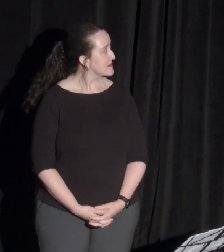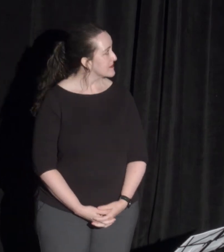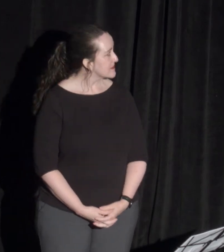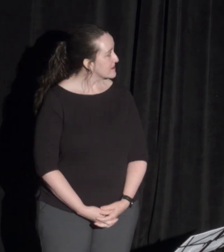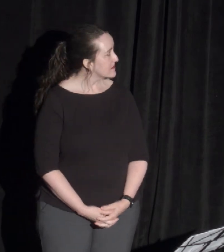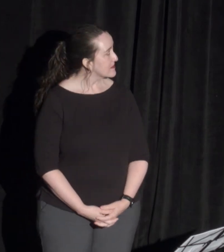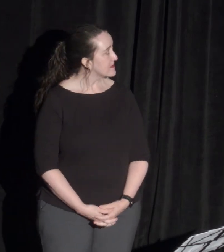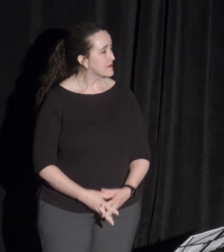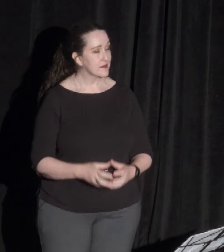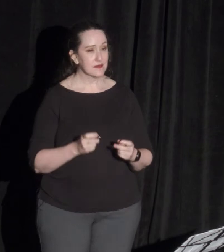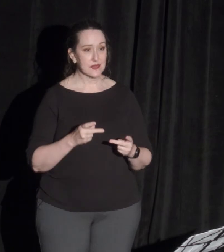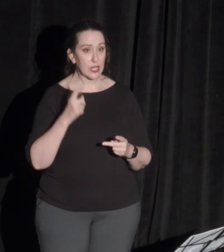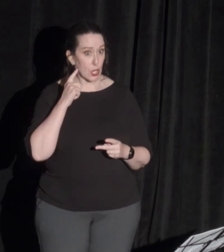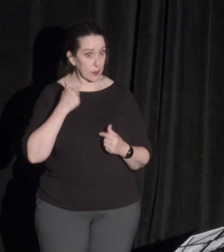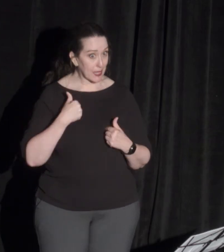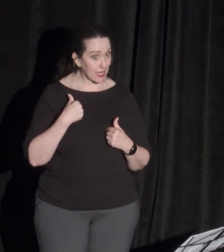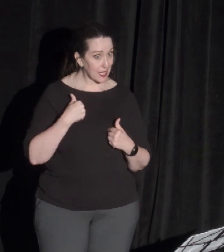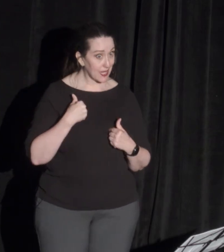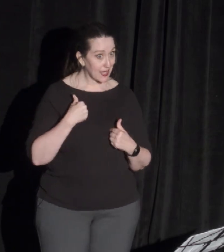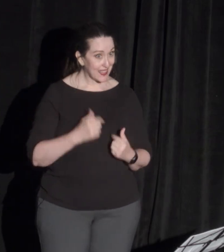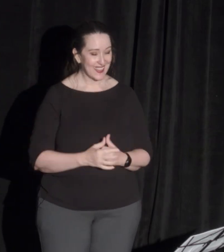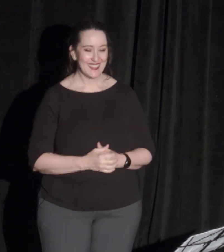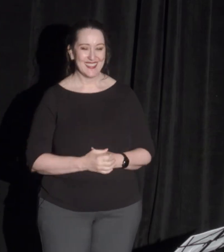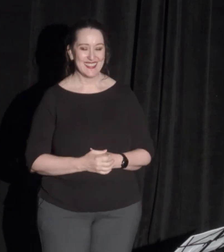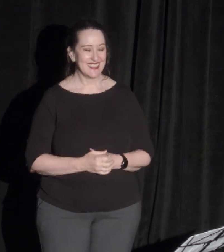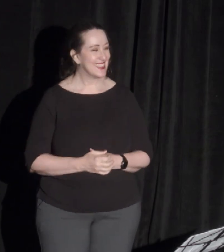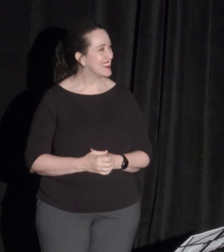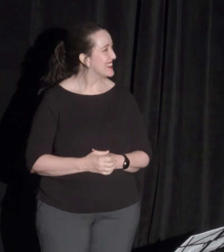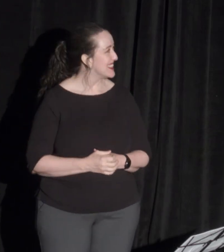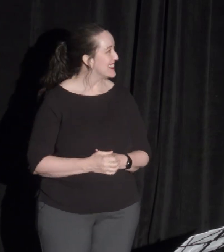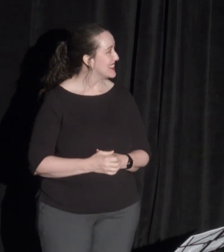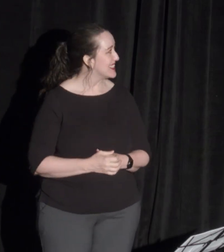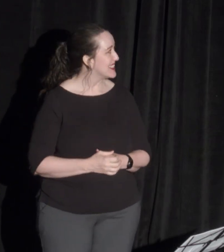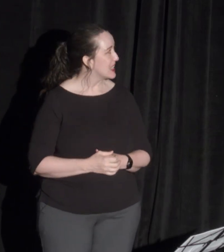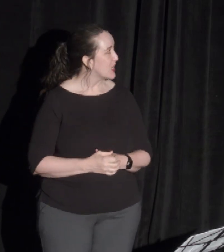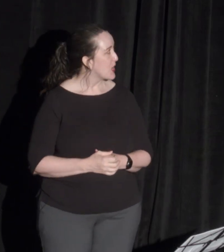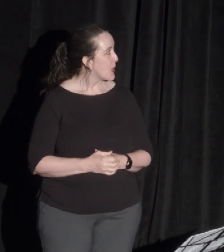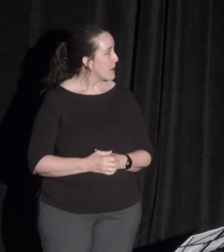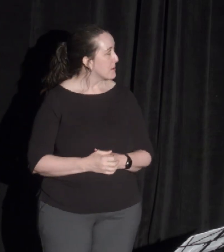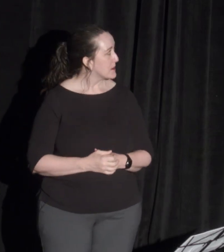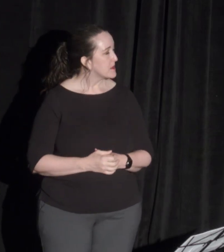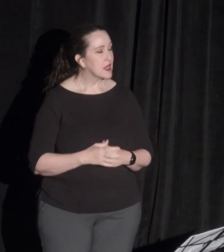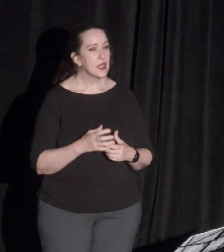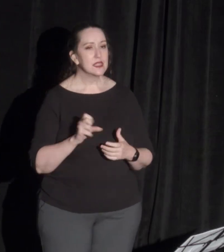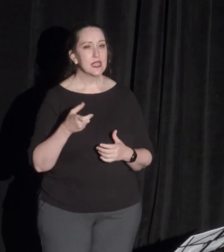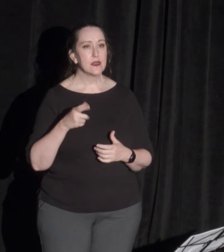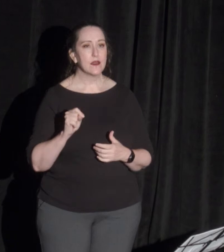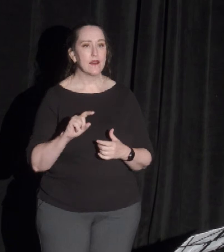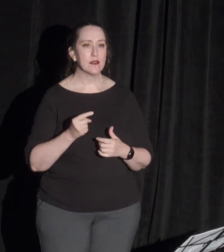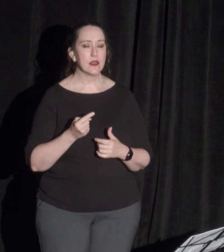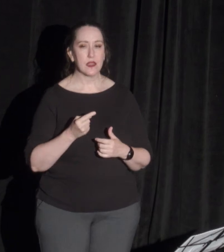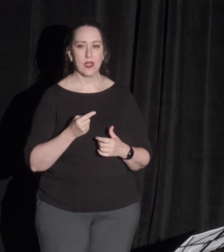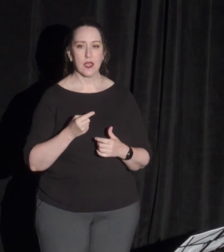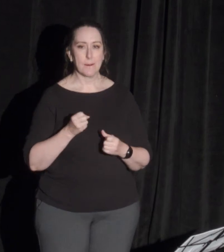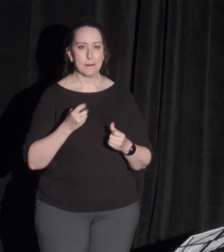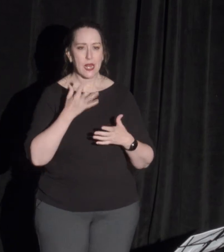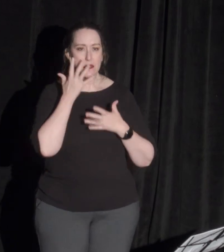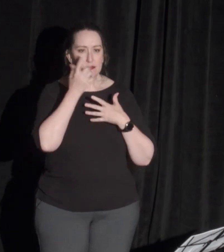Okay, can you all hear me? Thank you very much. September 4th is Take Many Faces to Work Day.